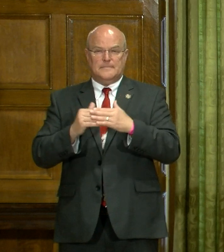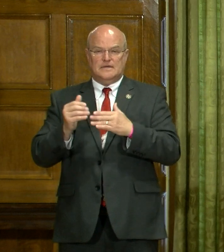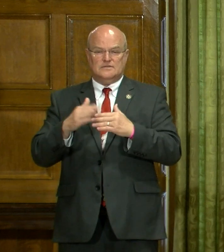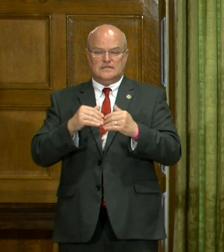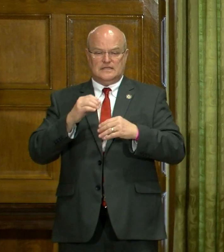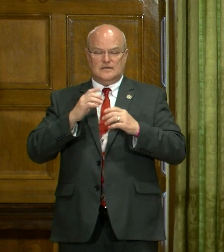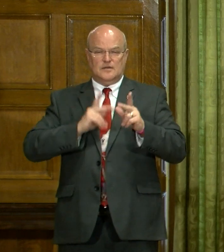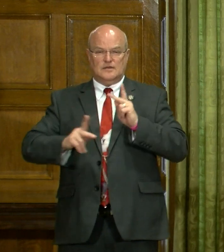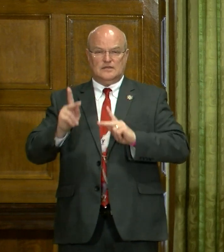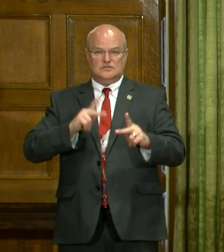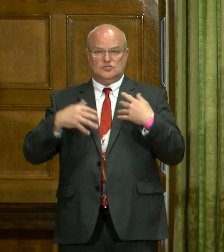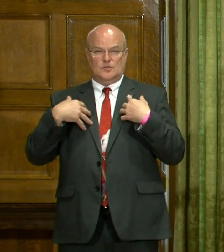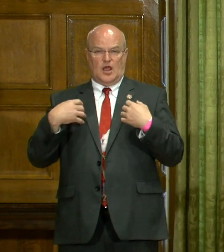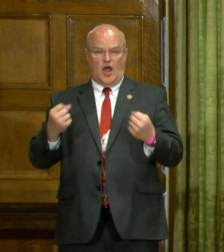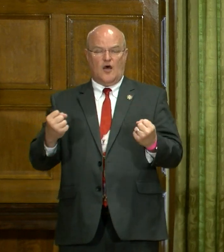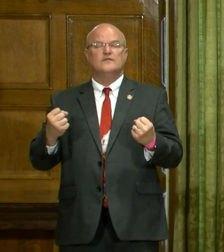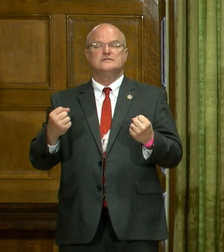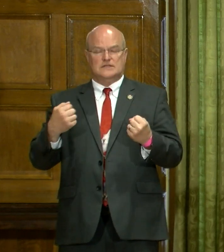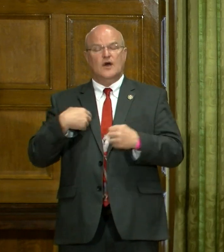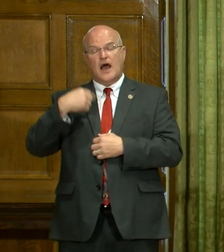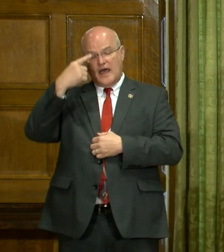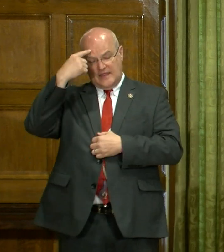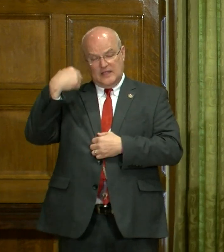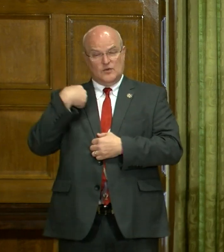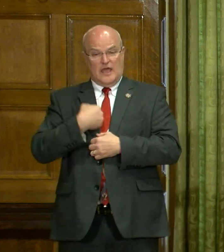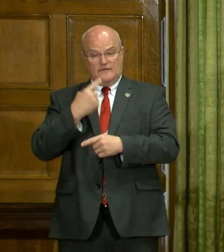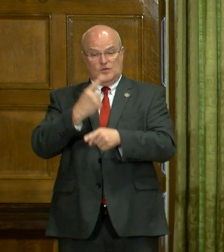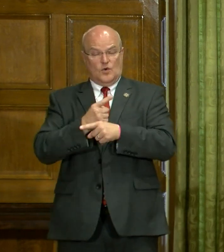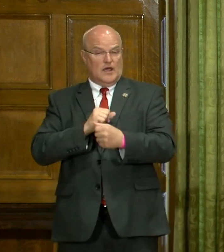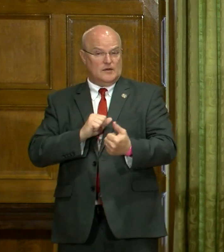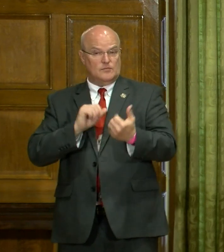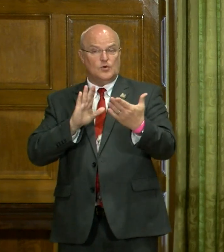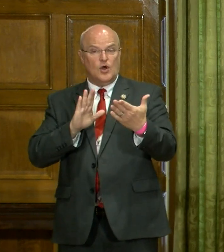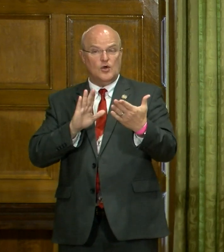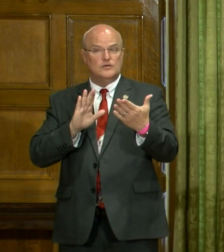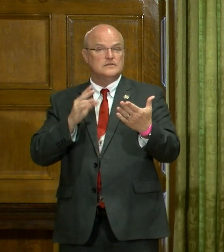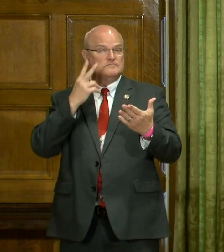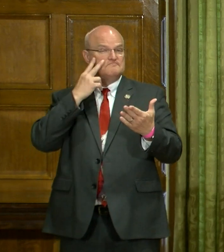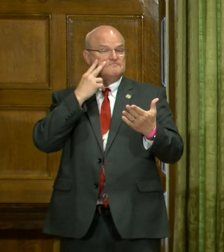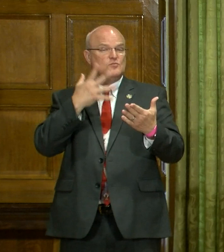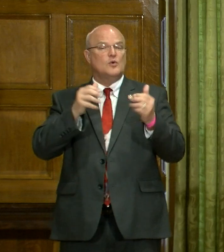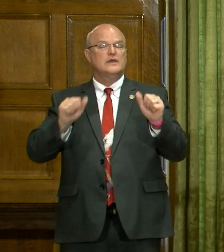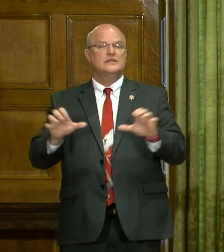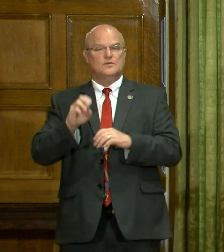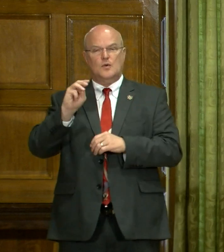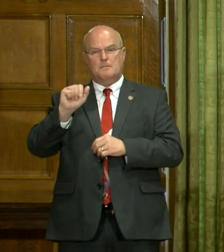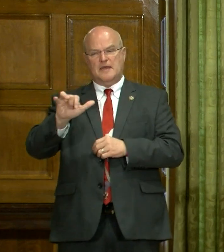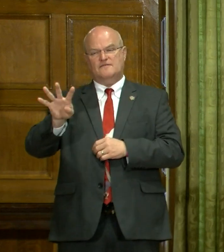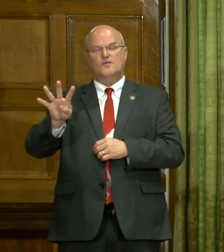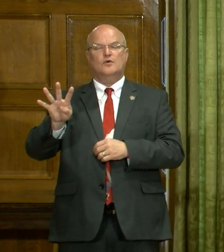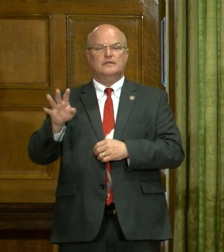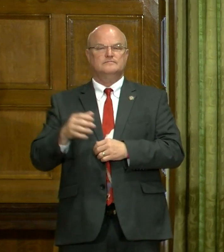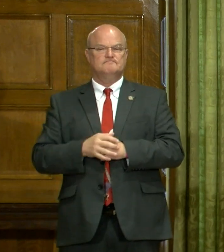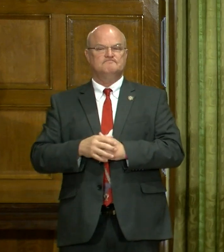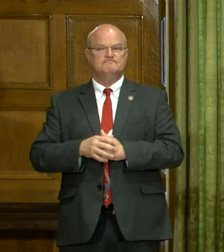consumer confidence. And so I think we've got the right approach, and we'll see what we're able to do on May 4th.